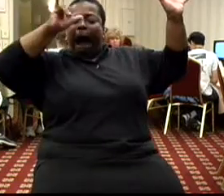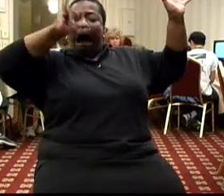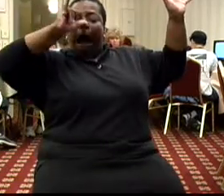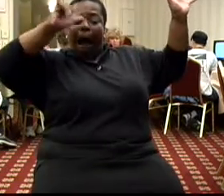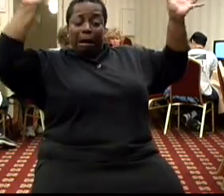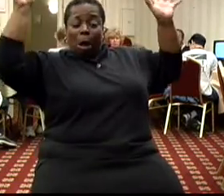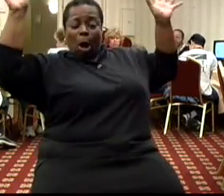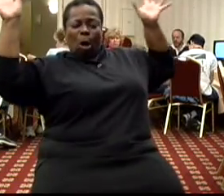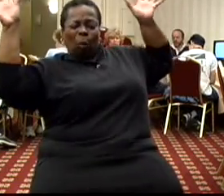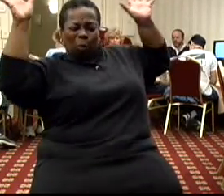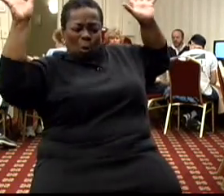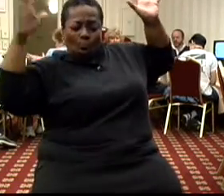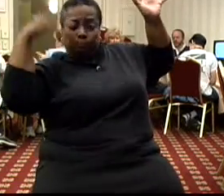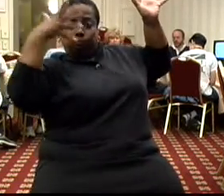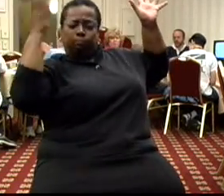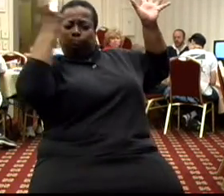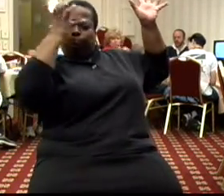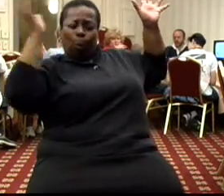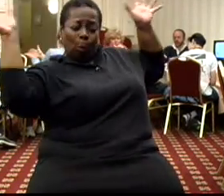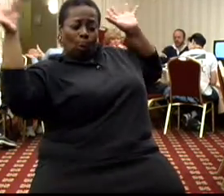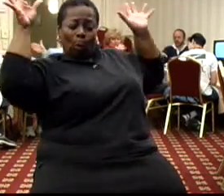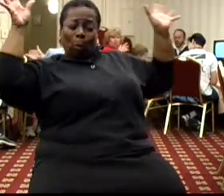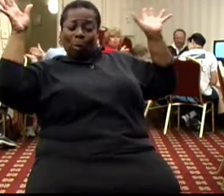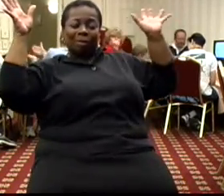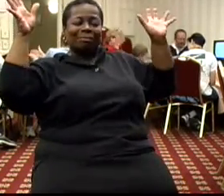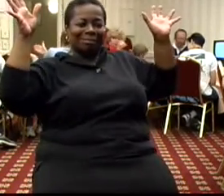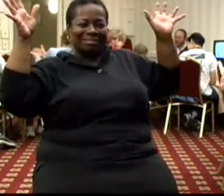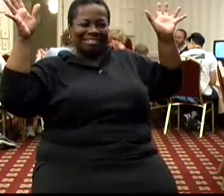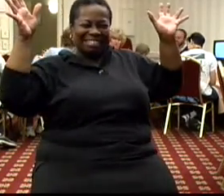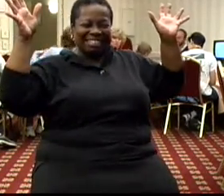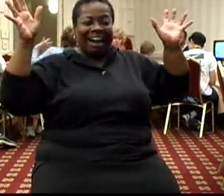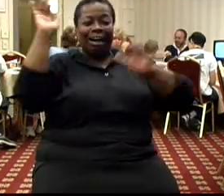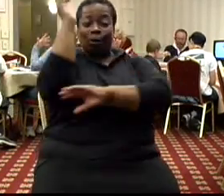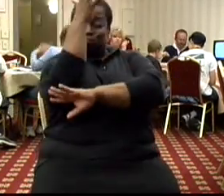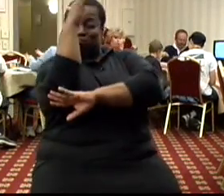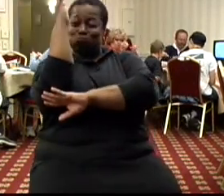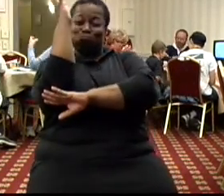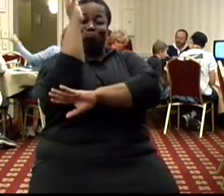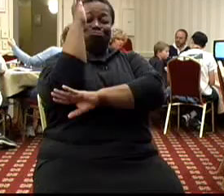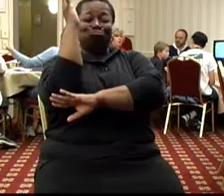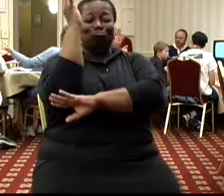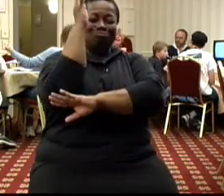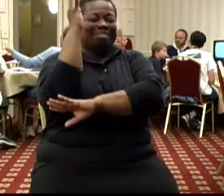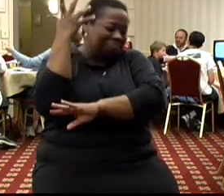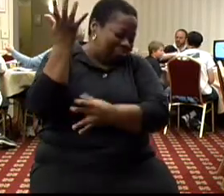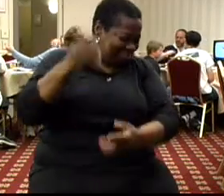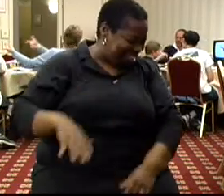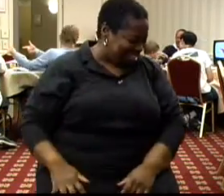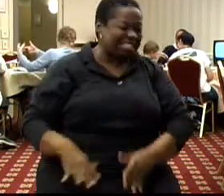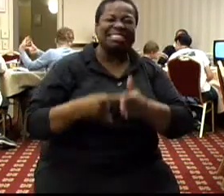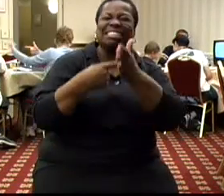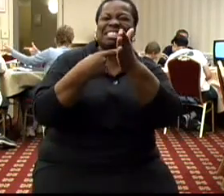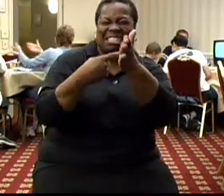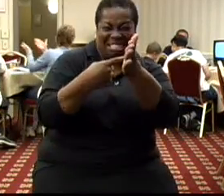The wind is blowing and blowing so strongly at me, or the wind is blowing through the leaves of the tree.